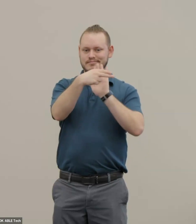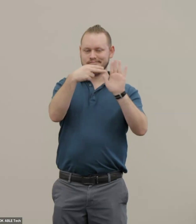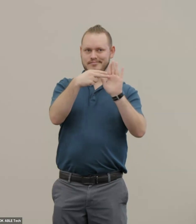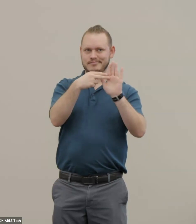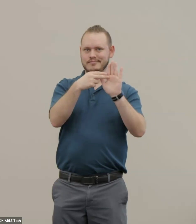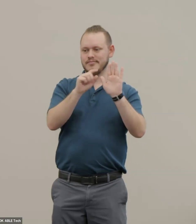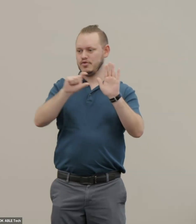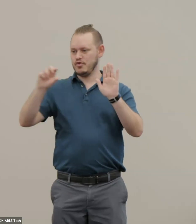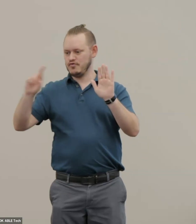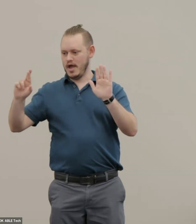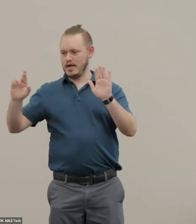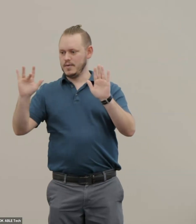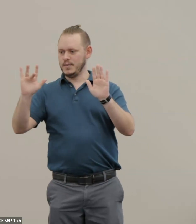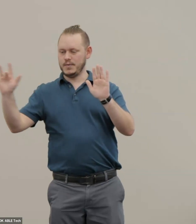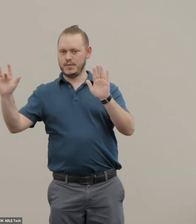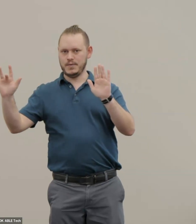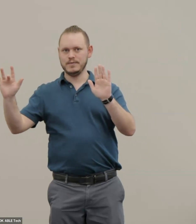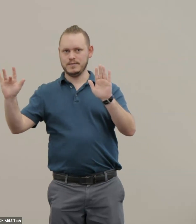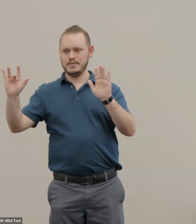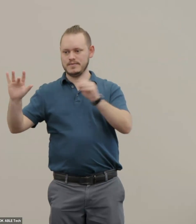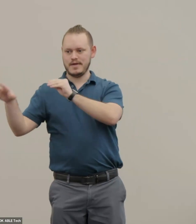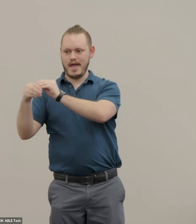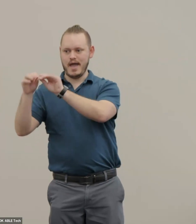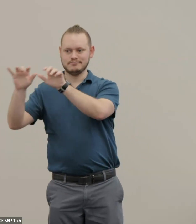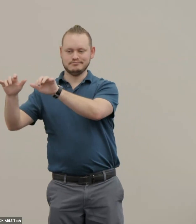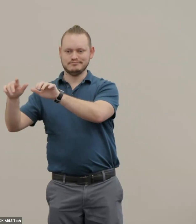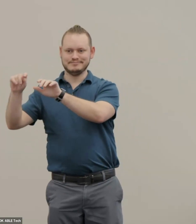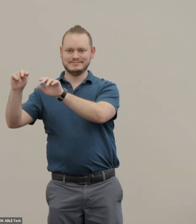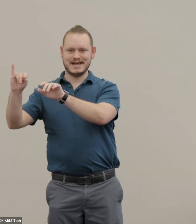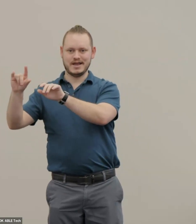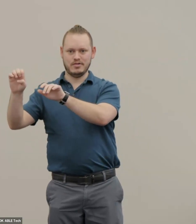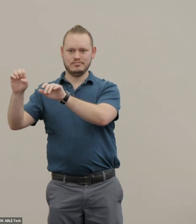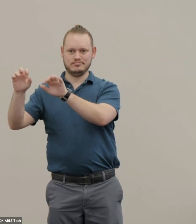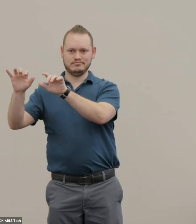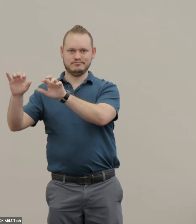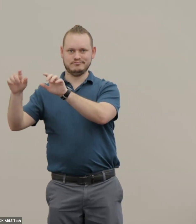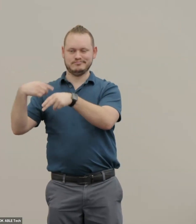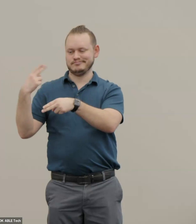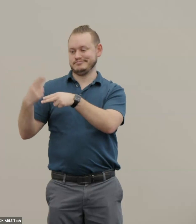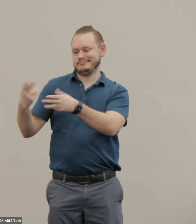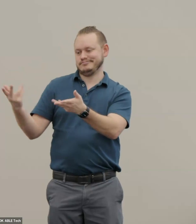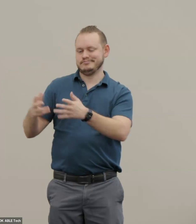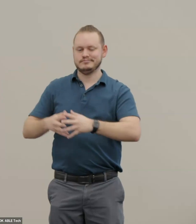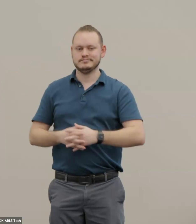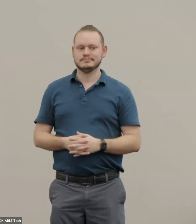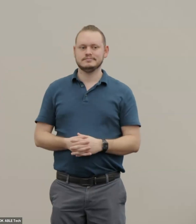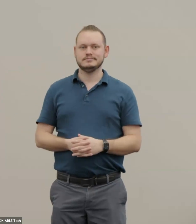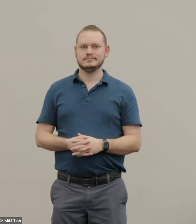then to the right there's a field in which we can add a title to the document. So I'm simply going to type here,